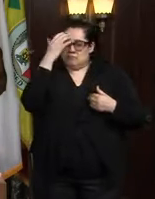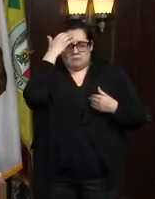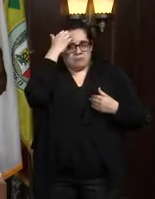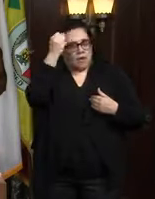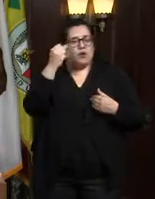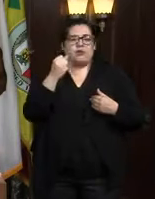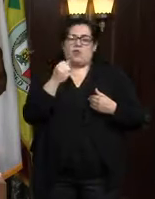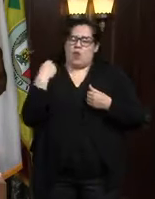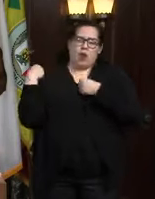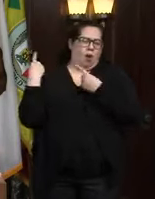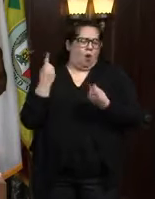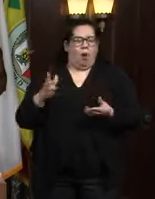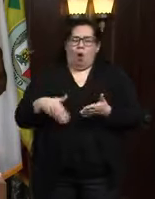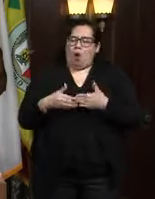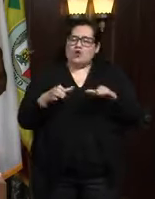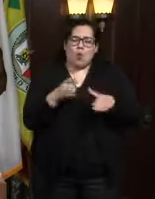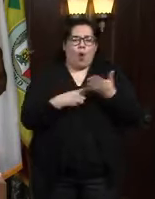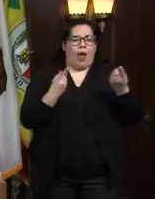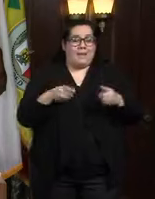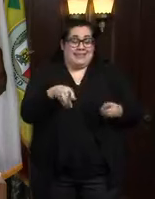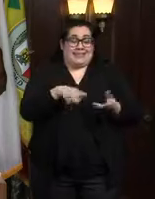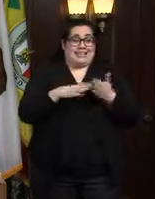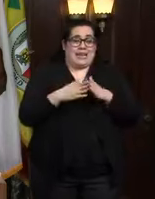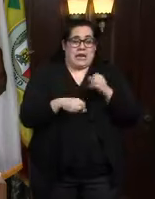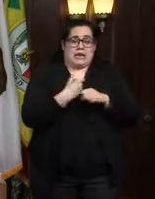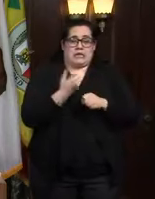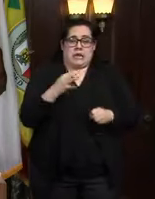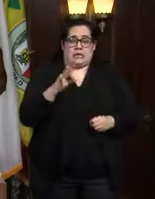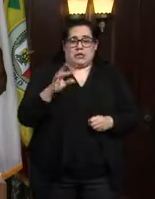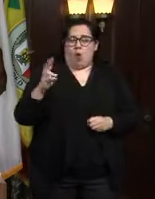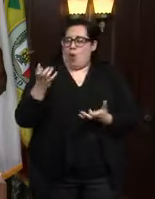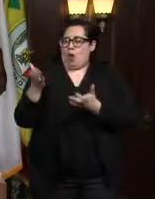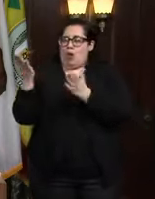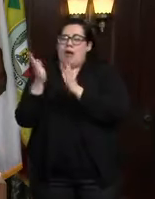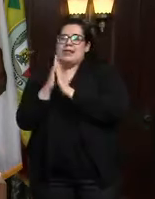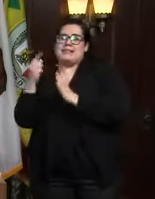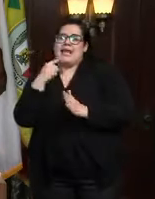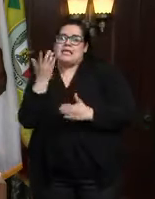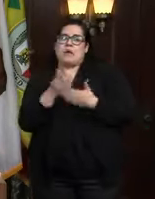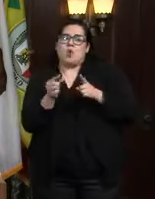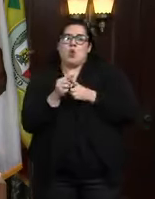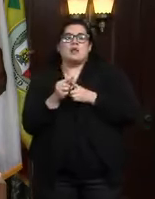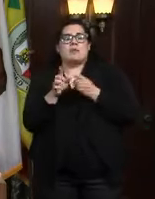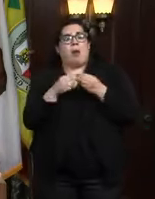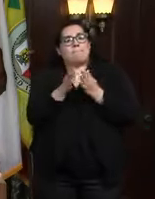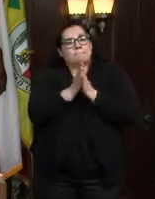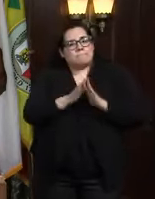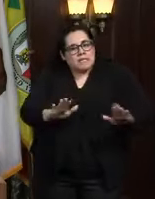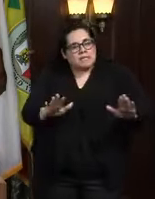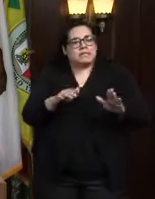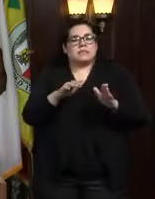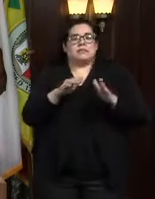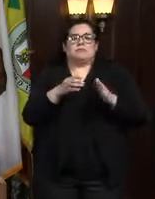then, of what happened in the city in 1992, to say some words of peace and counsel to our City of Angels.